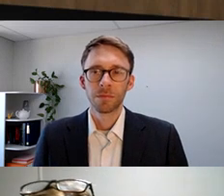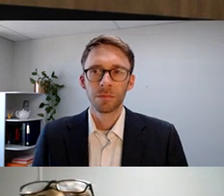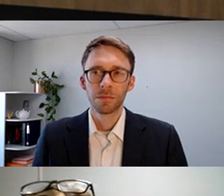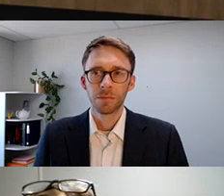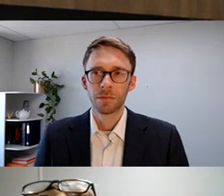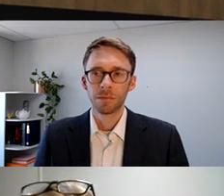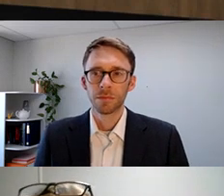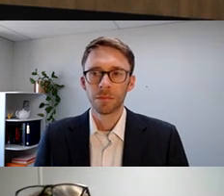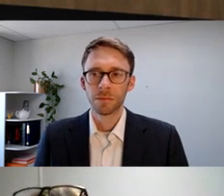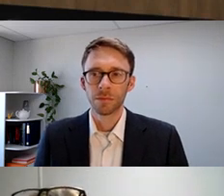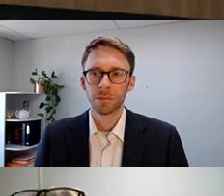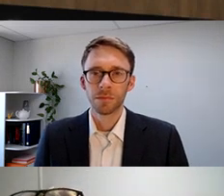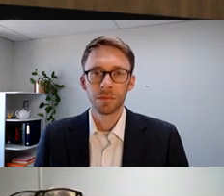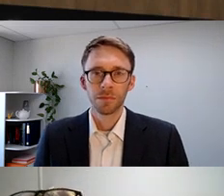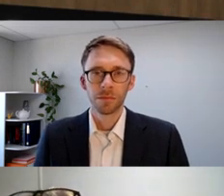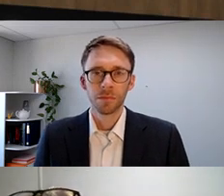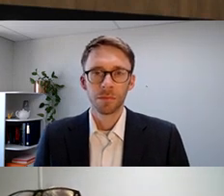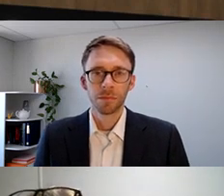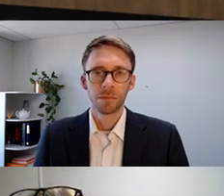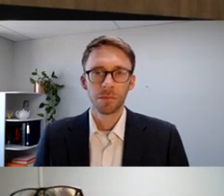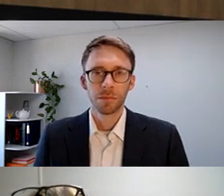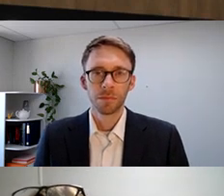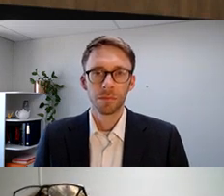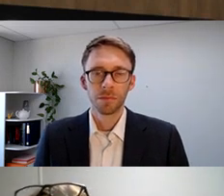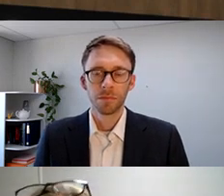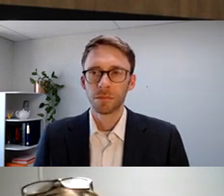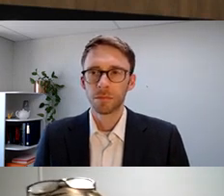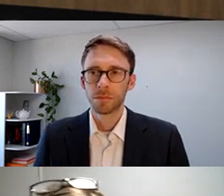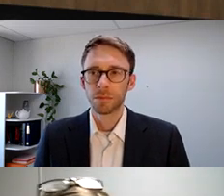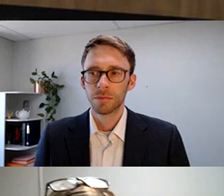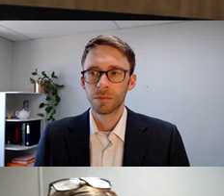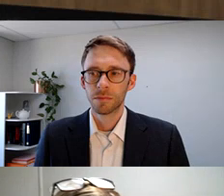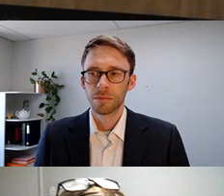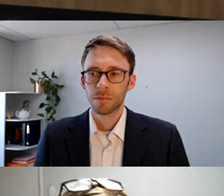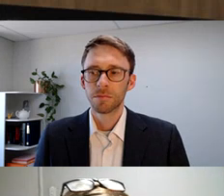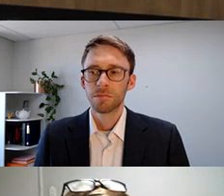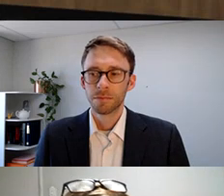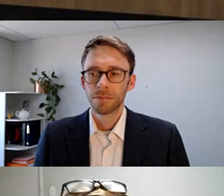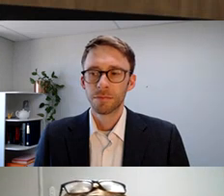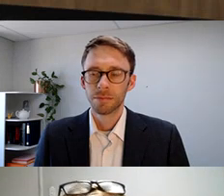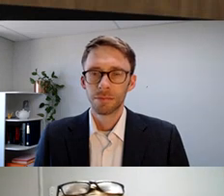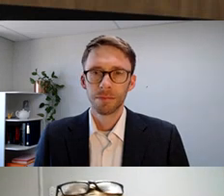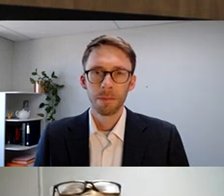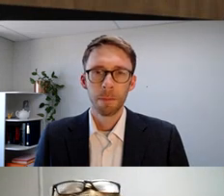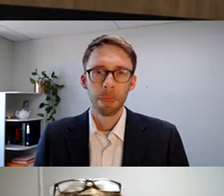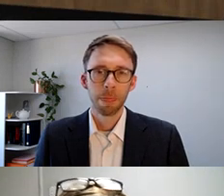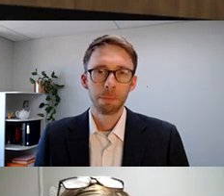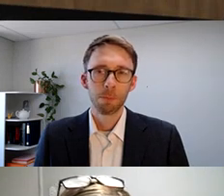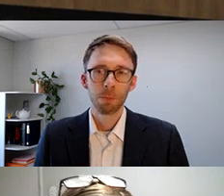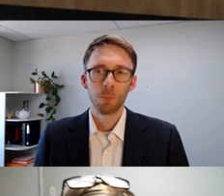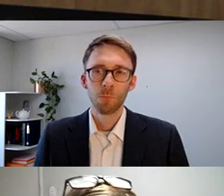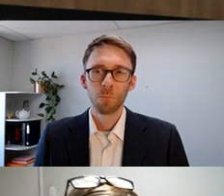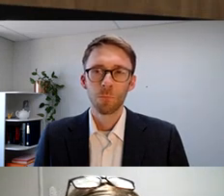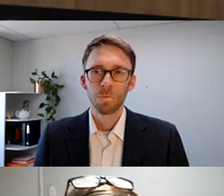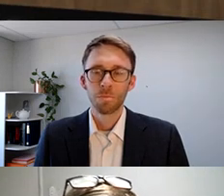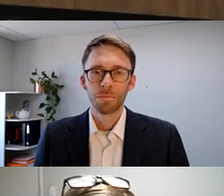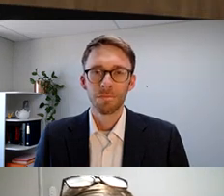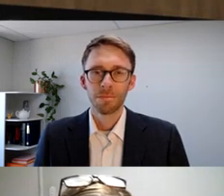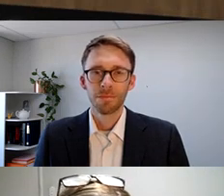and Reform from the Department of Health. We also have Dr Piers Gooding, Senior Research Fellow from Melbourne